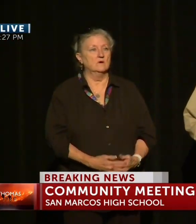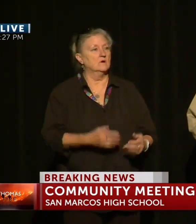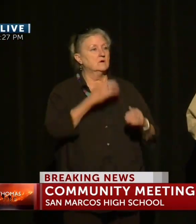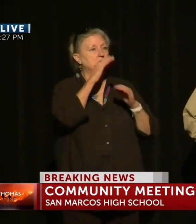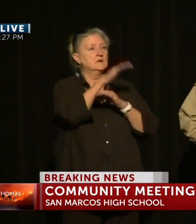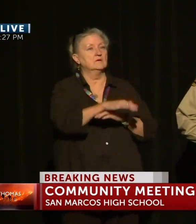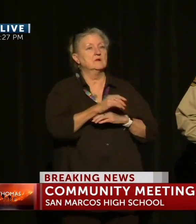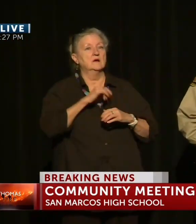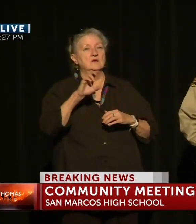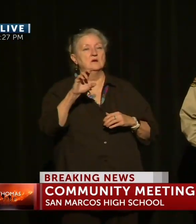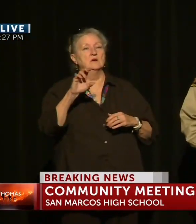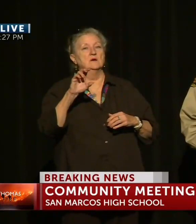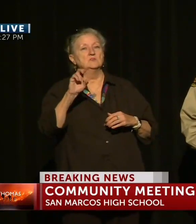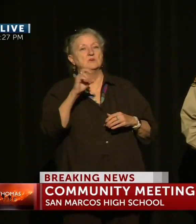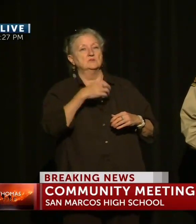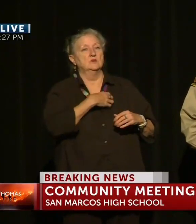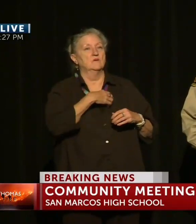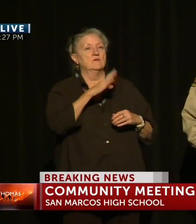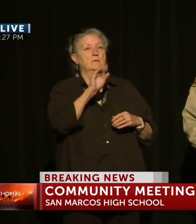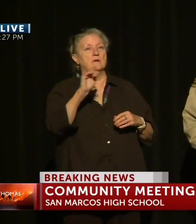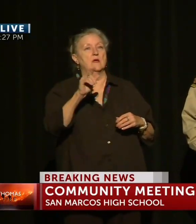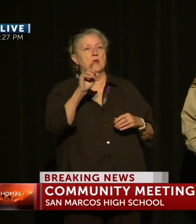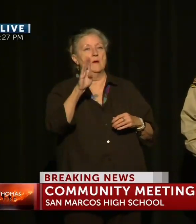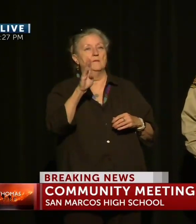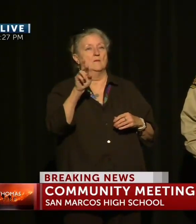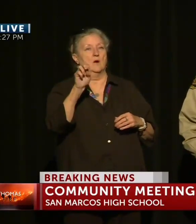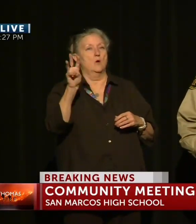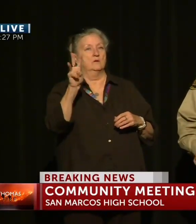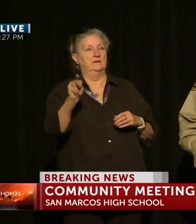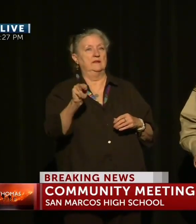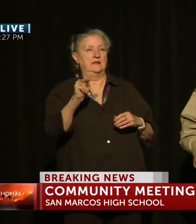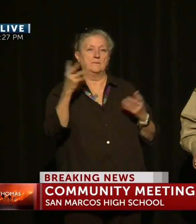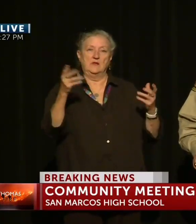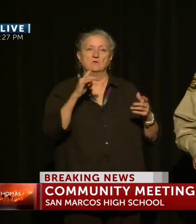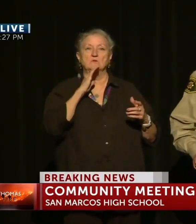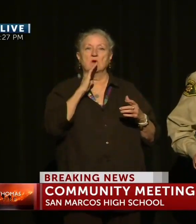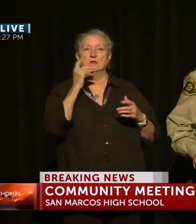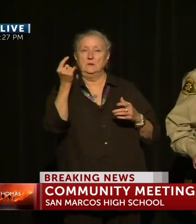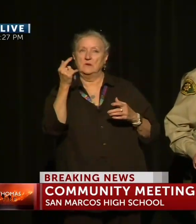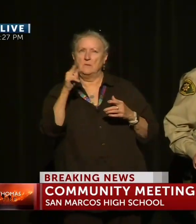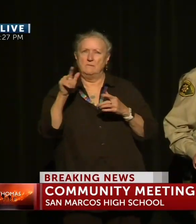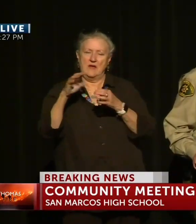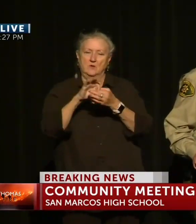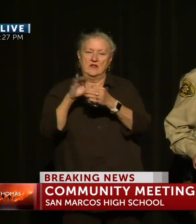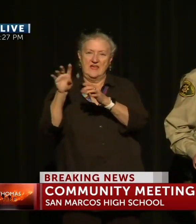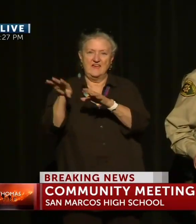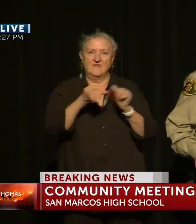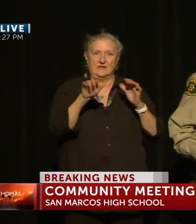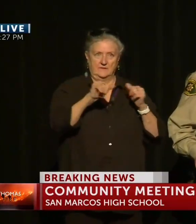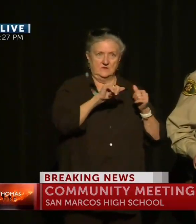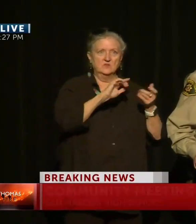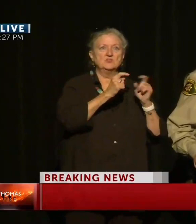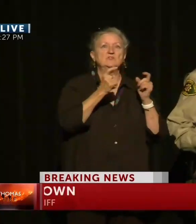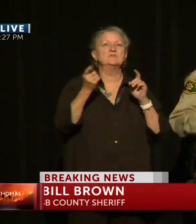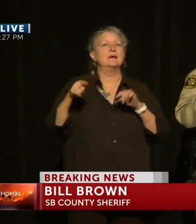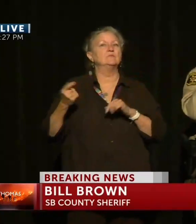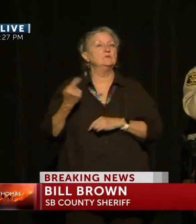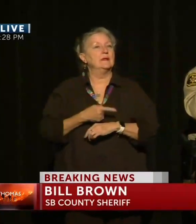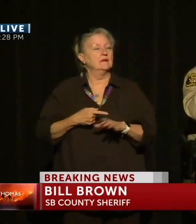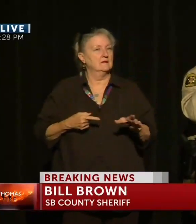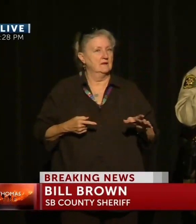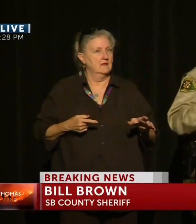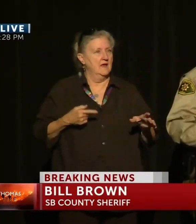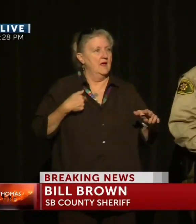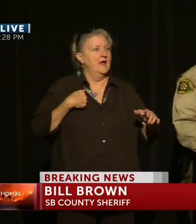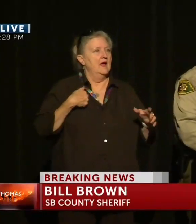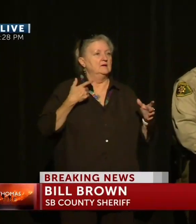Good afternoon, everyone. I'm Sheriff Bill Brown, and I'm here to talk to you a little bit about evacuations and some changes that occurred today